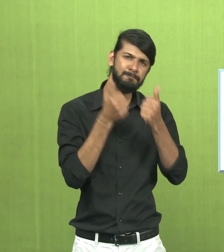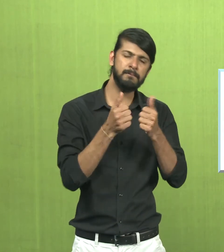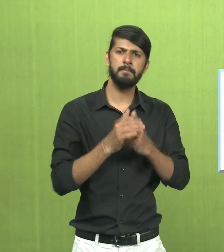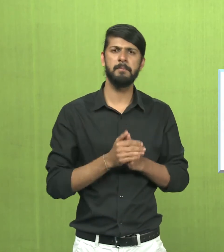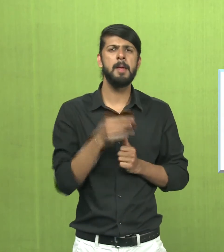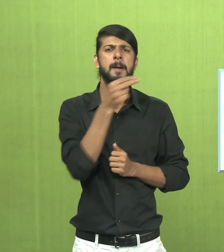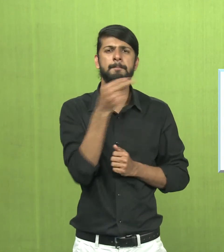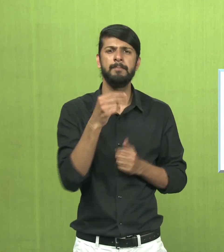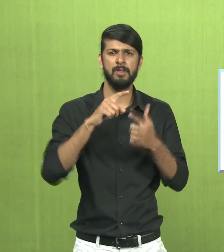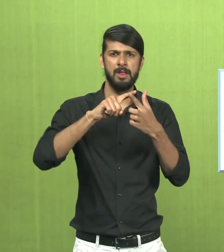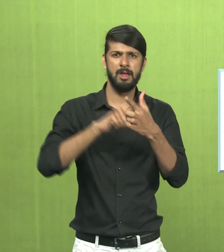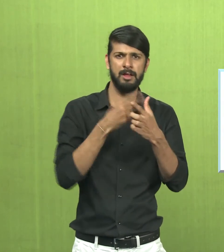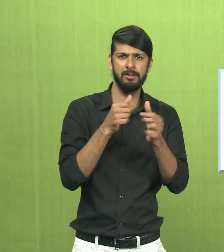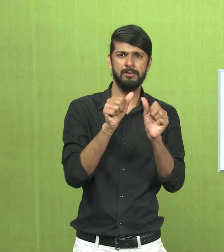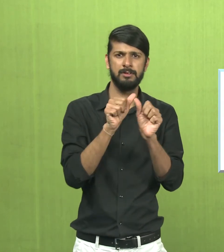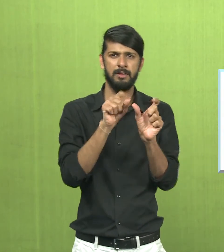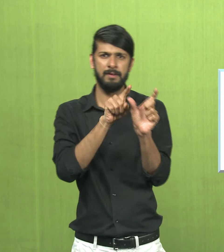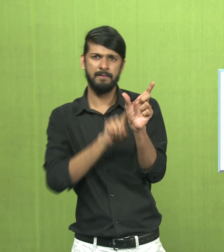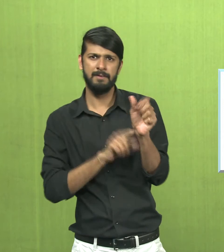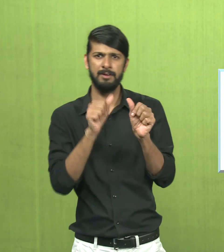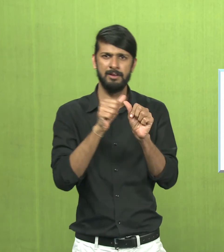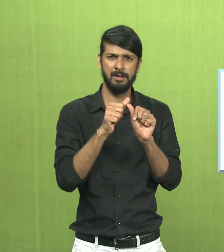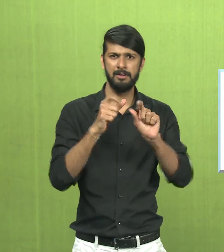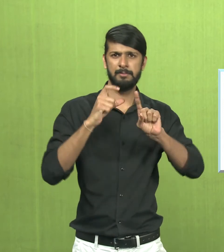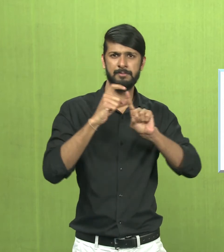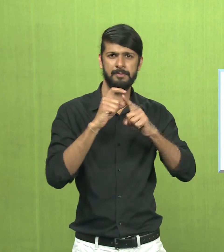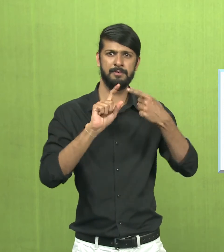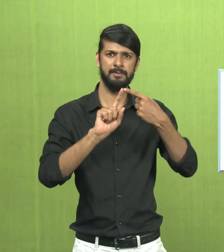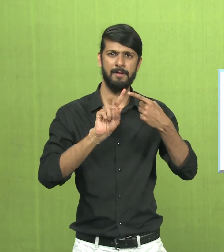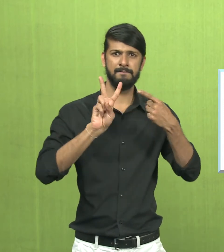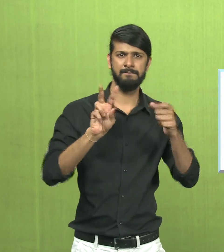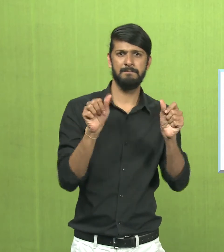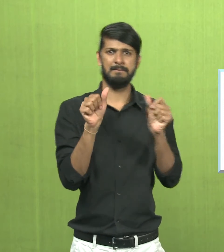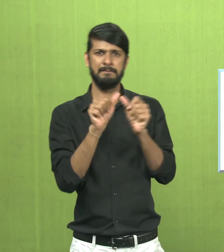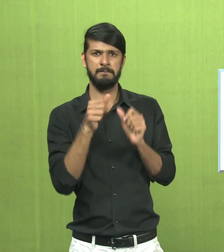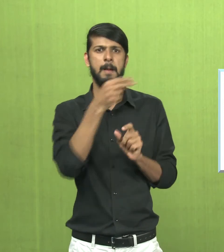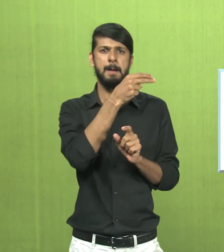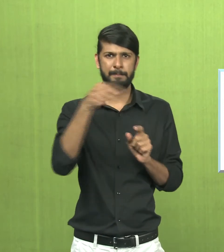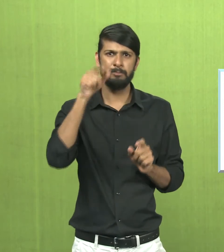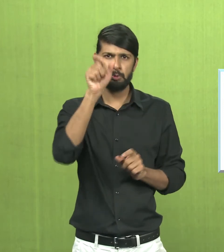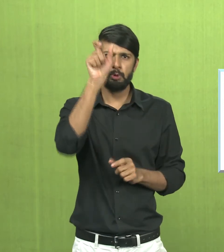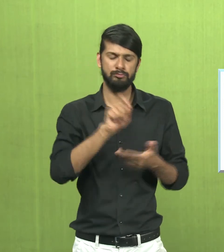Most popular painting theme for the Rajasthani painters used to be the poems of Jayadeva, which were called Gita Govinda.